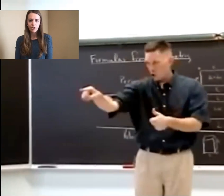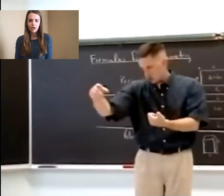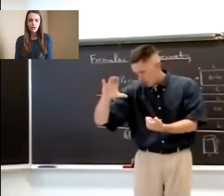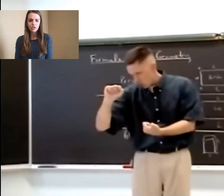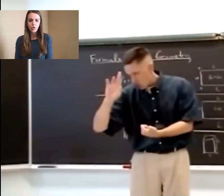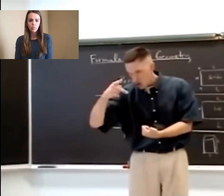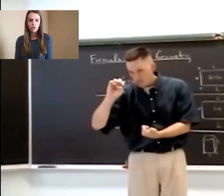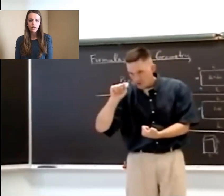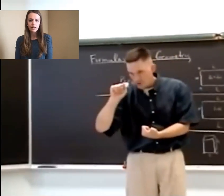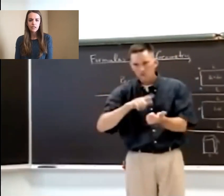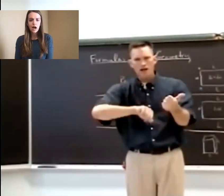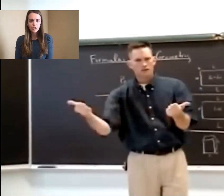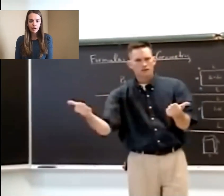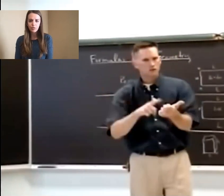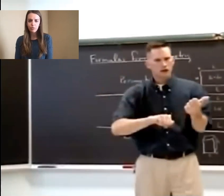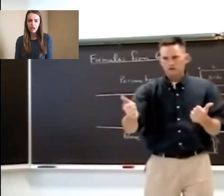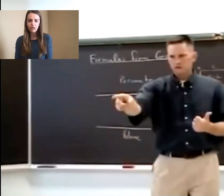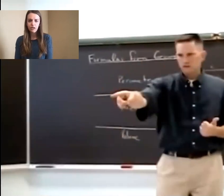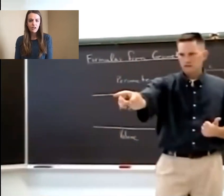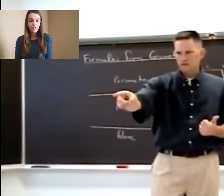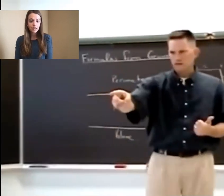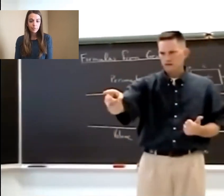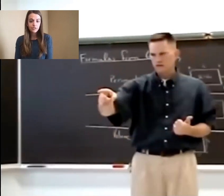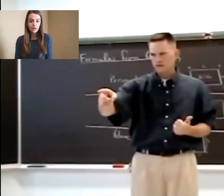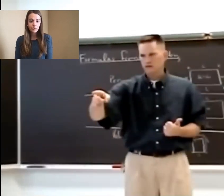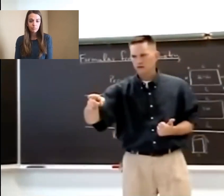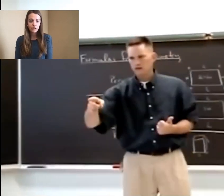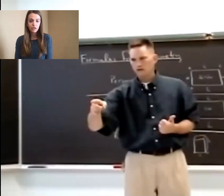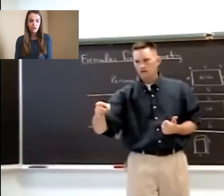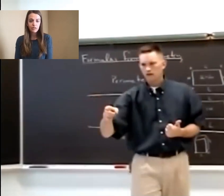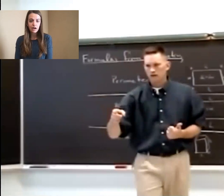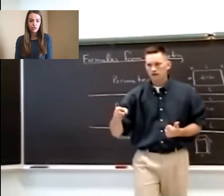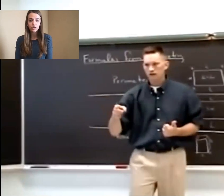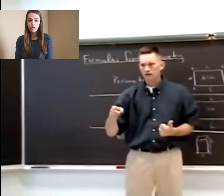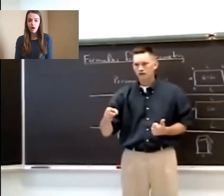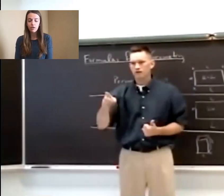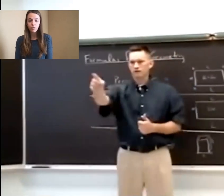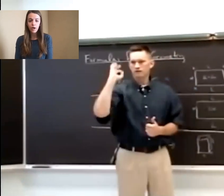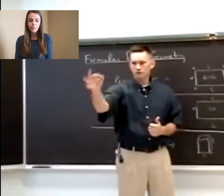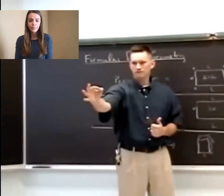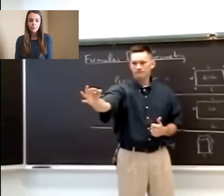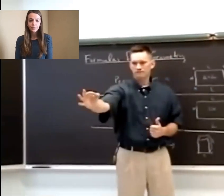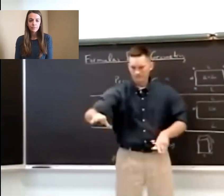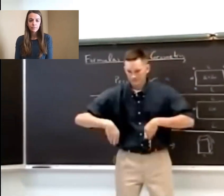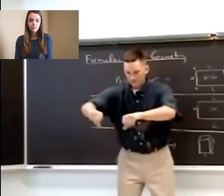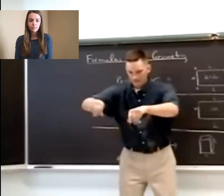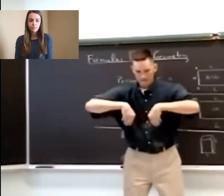area. You need to know what that entire space would be. Any other examples that would be that you could use area for?